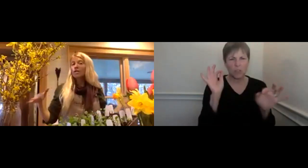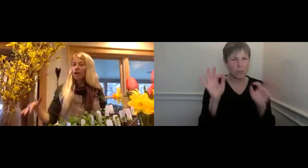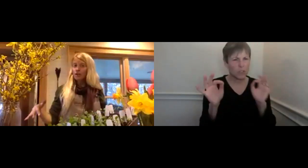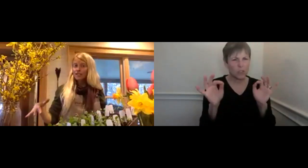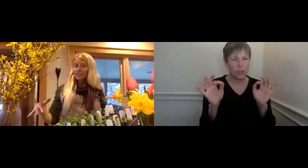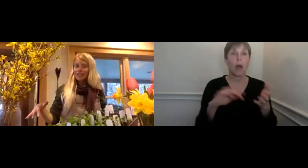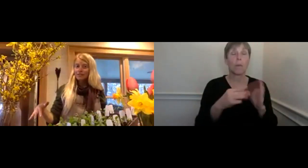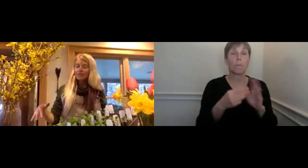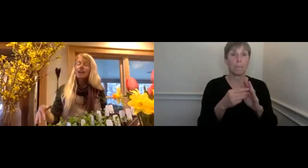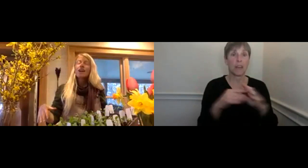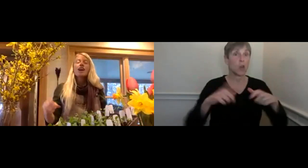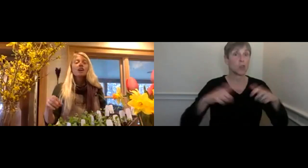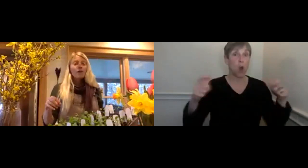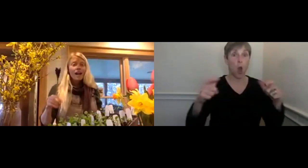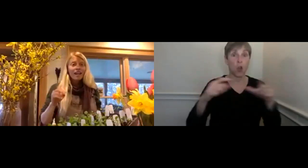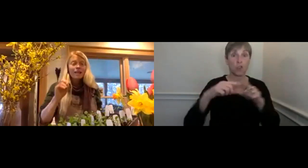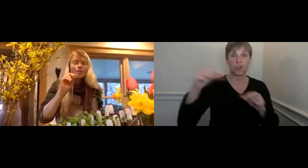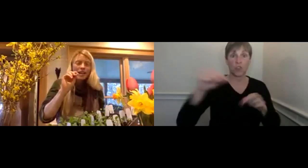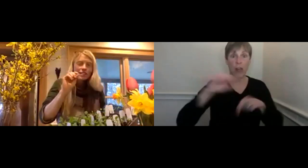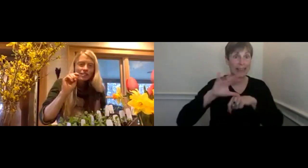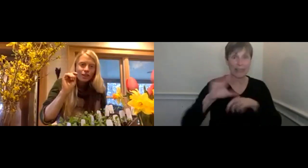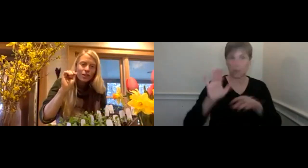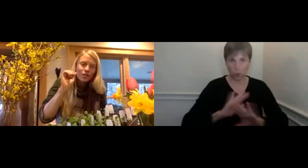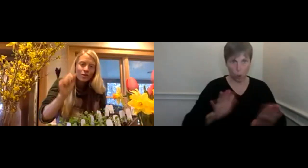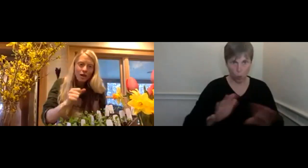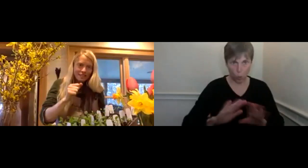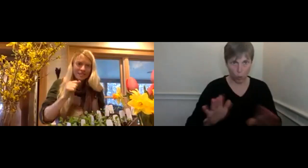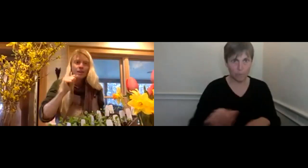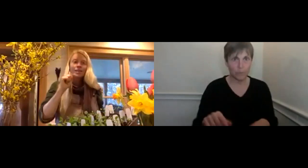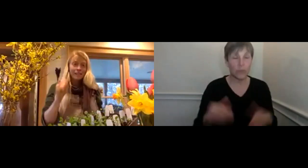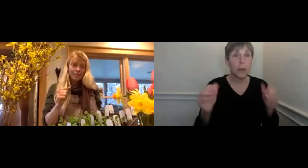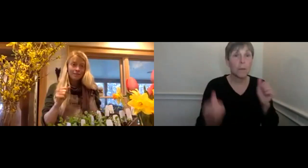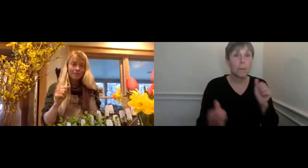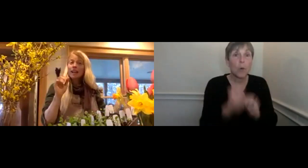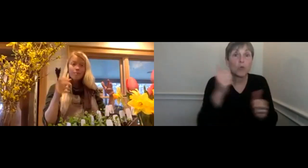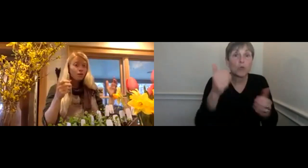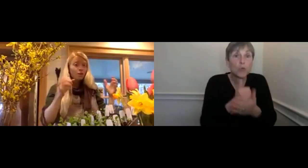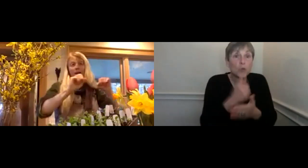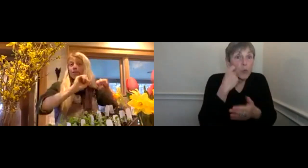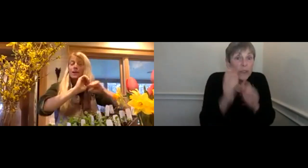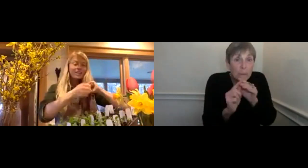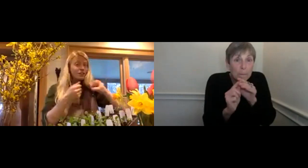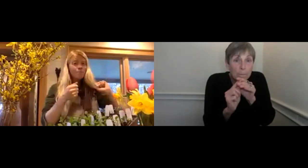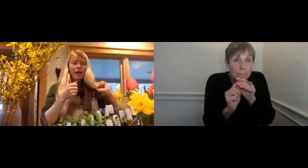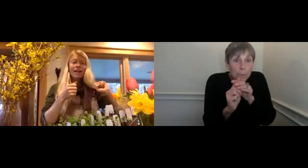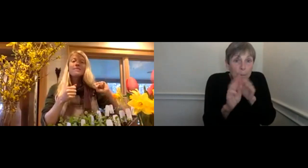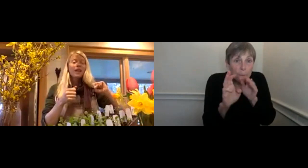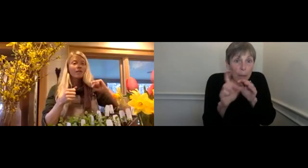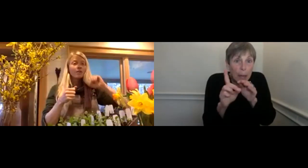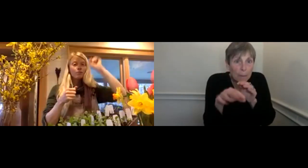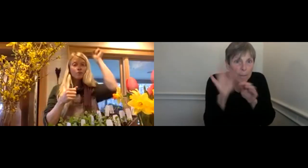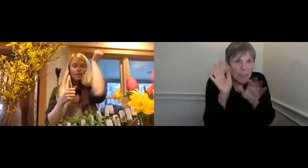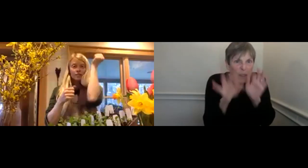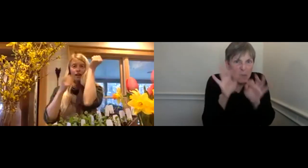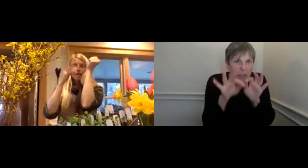lower, largest leaves, go ahead and pinch the newest leaves, that apical bud, pinch them back. And